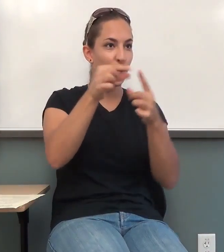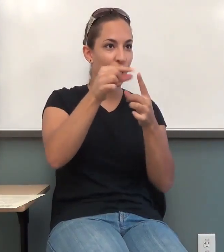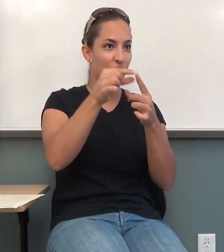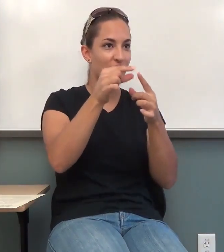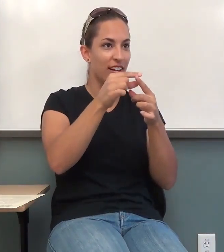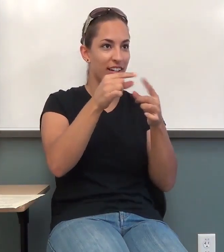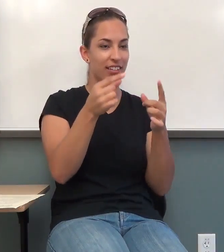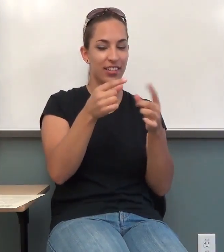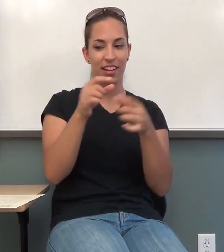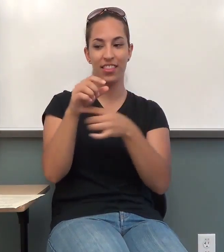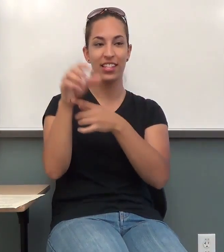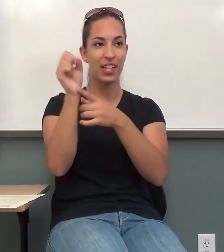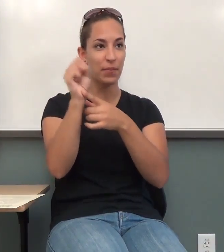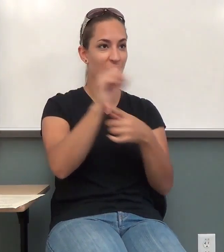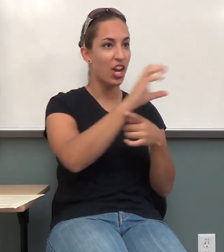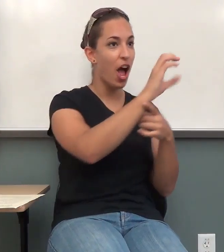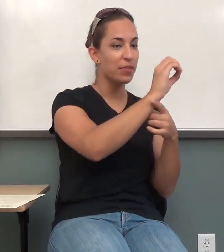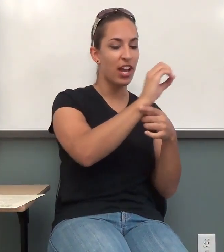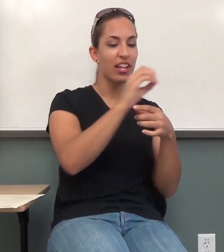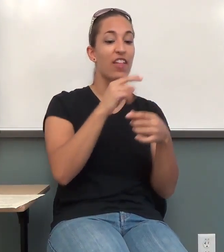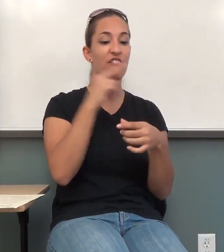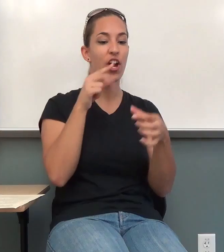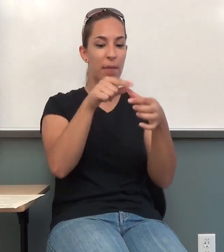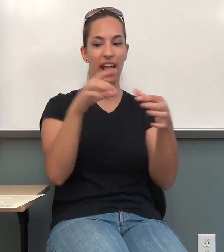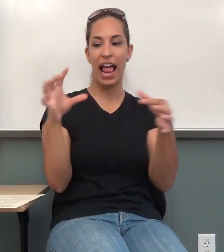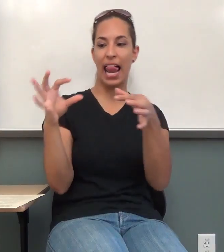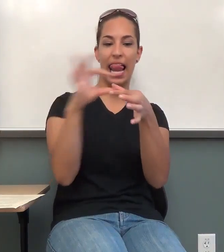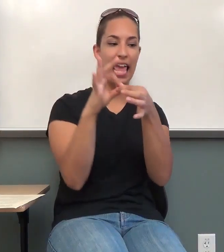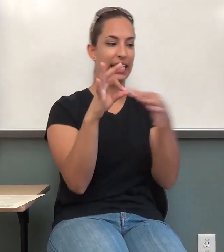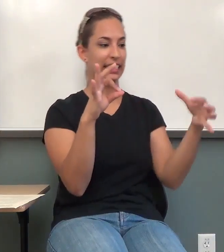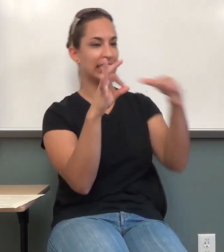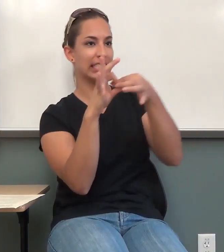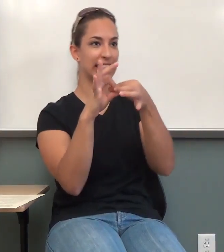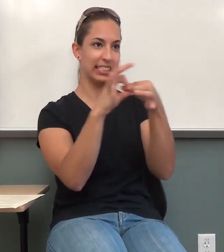linker. Okay? It's what links it. And then we have a helping verb. What does that do?